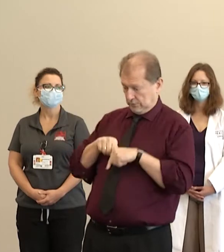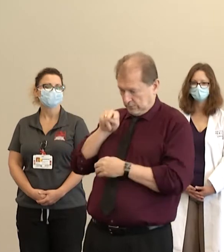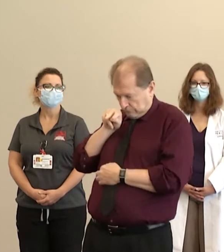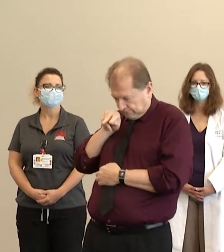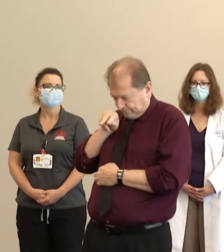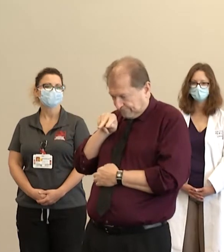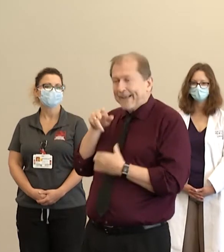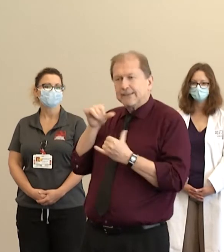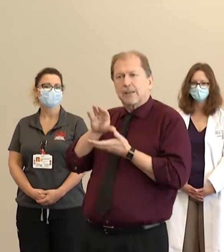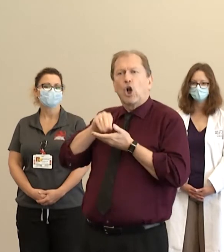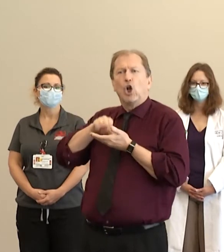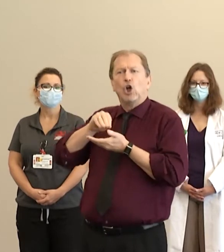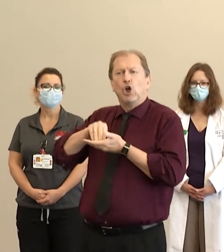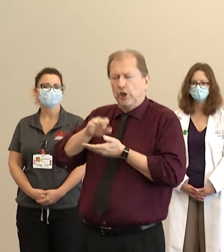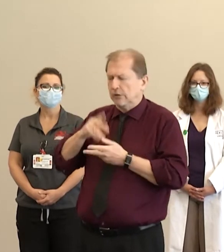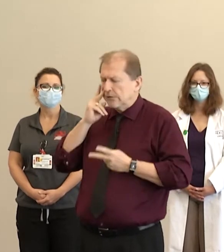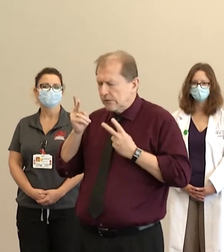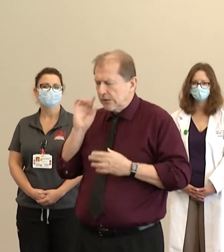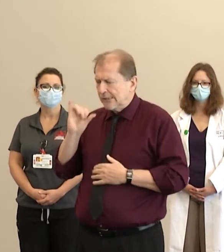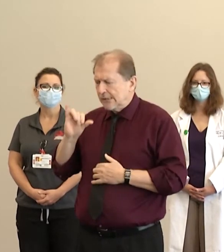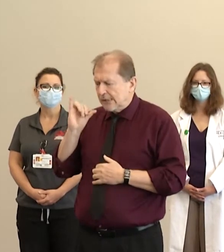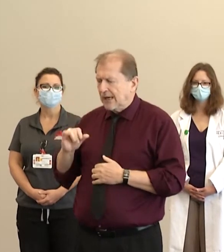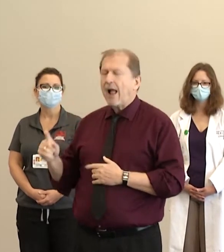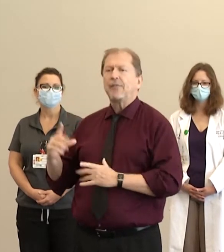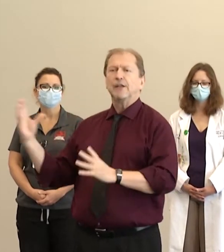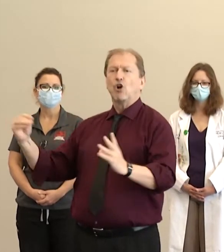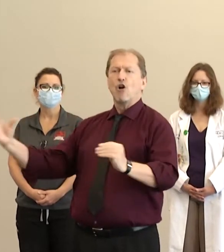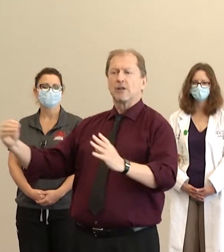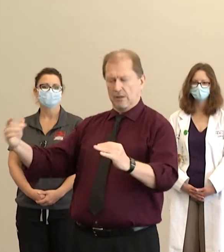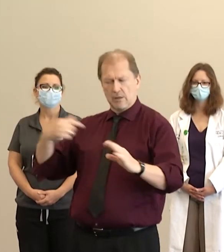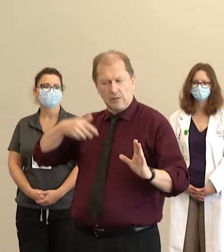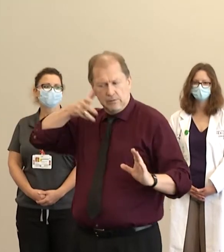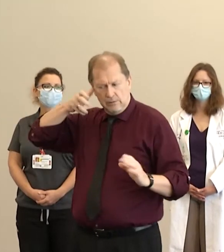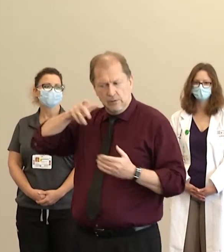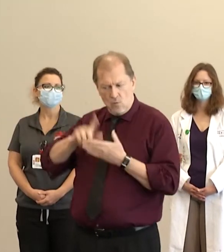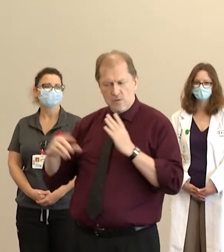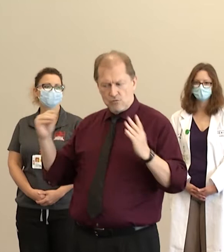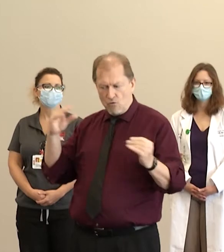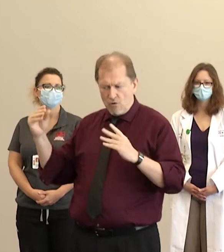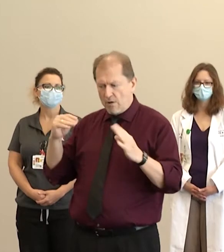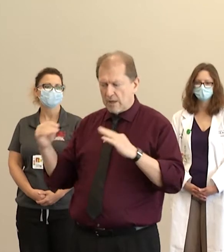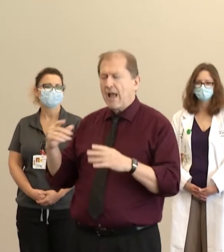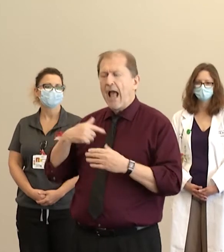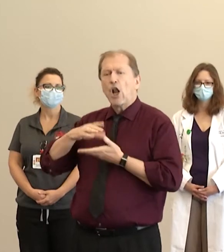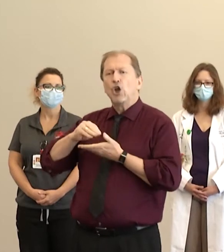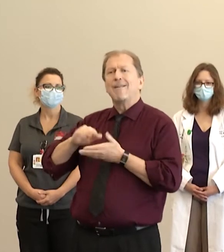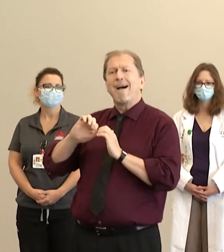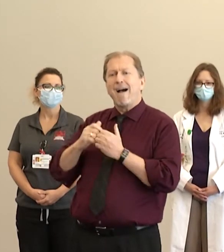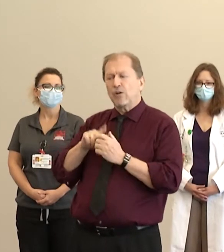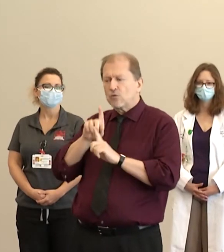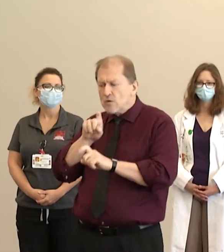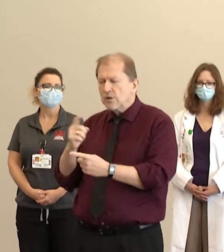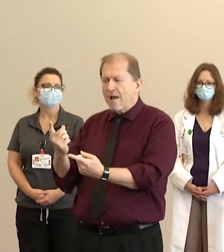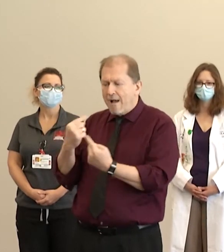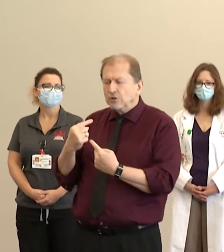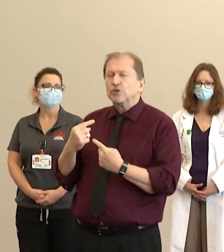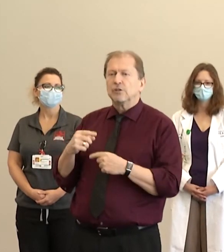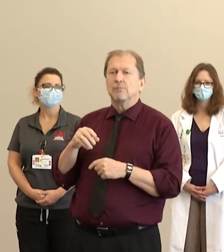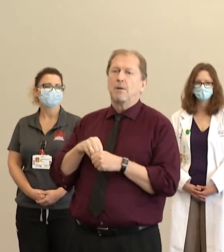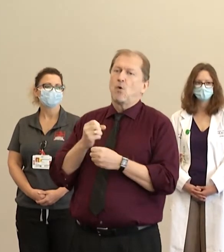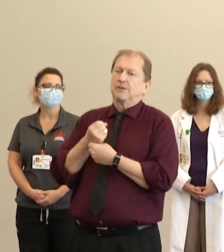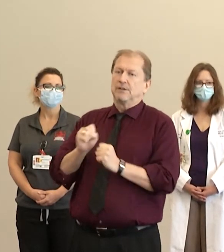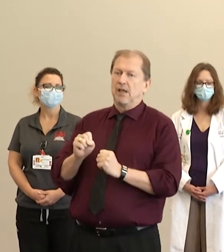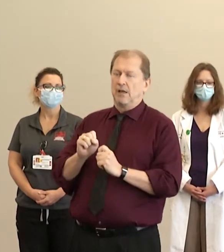that they would develop normally face-to-face with patients, but in a much safer environment. Due to